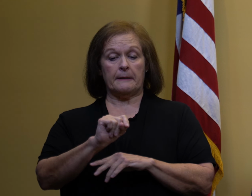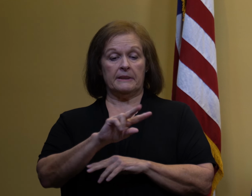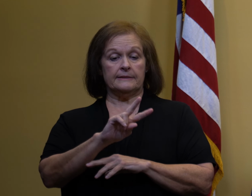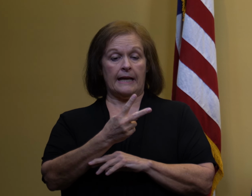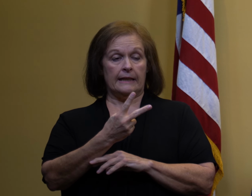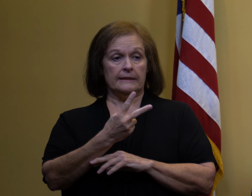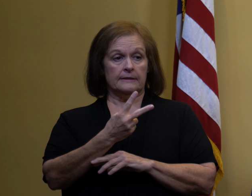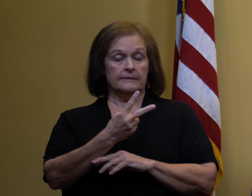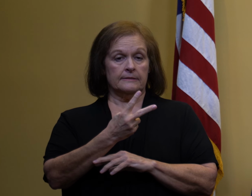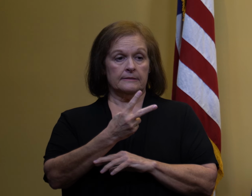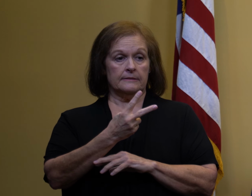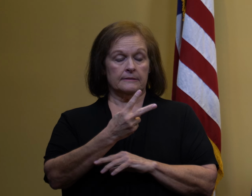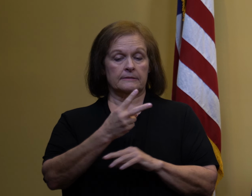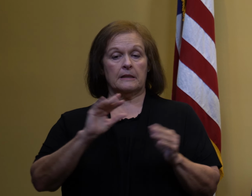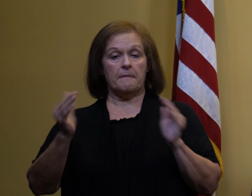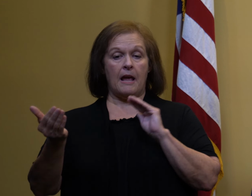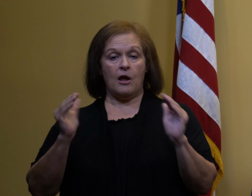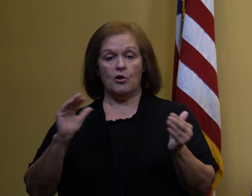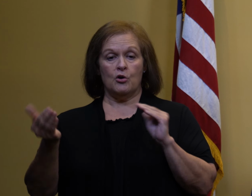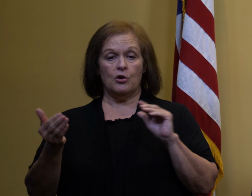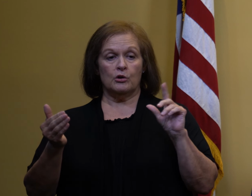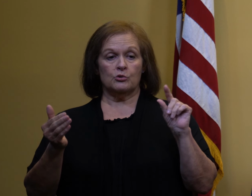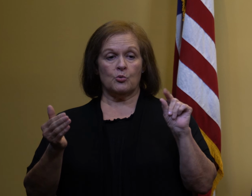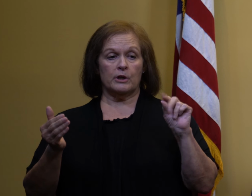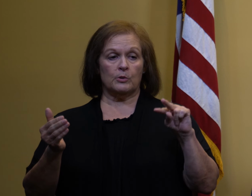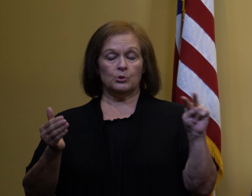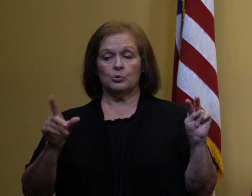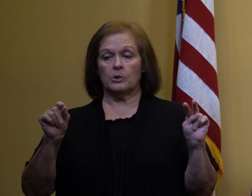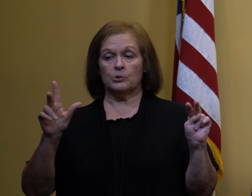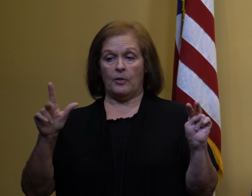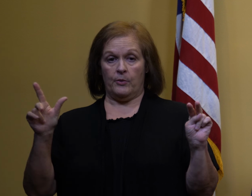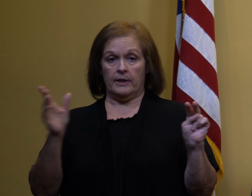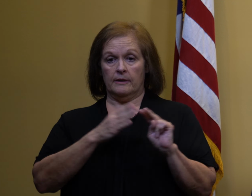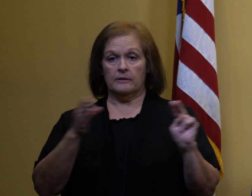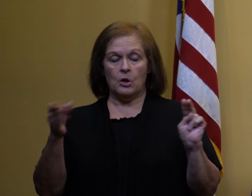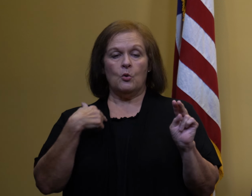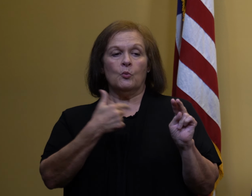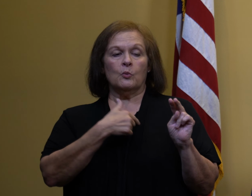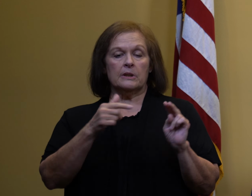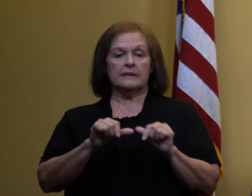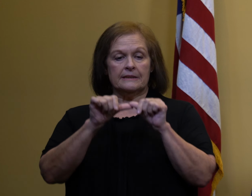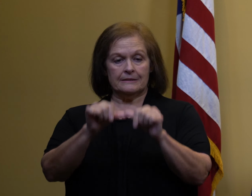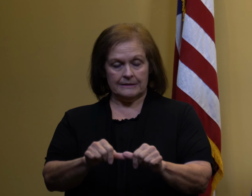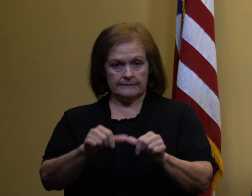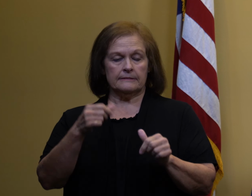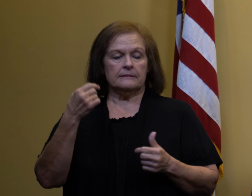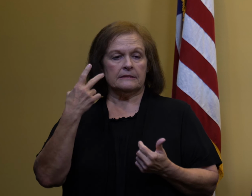2nd, again, comparing 2023 to 22, we just continue to